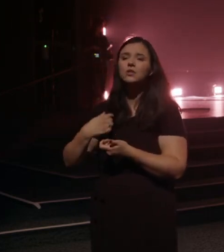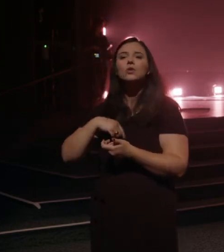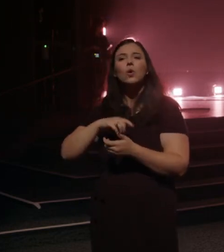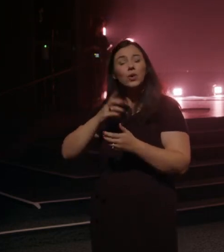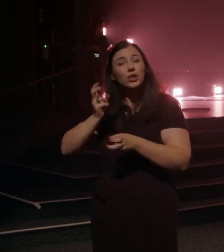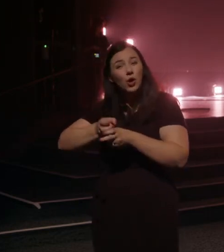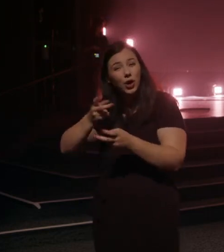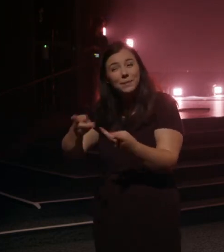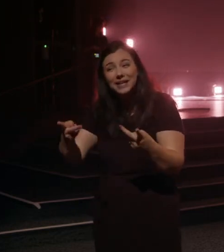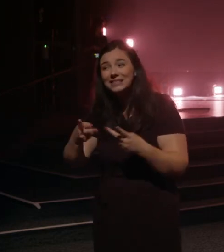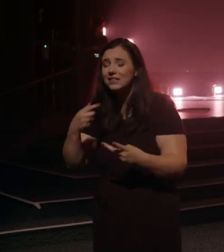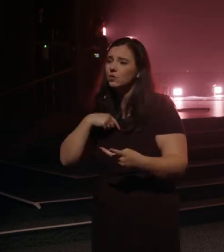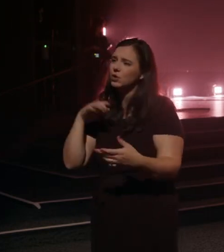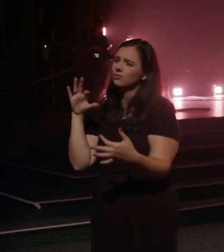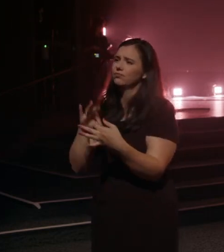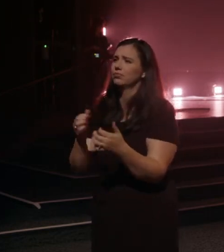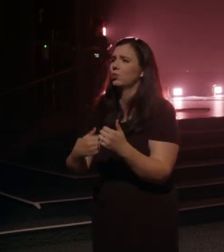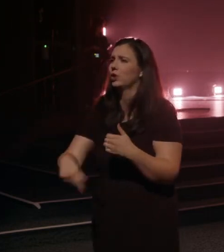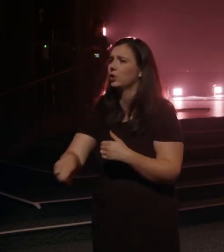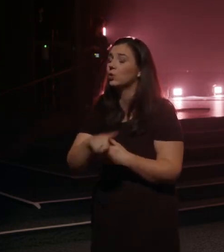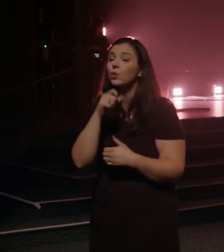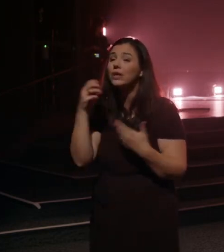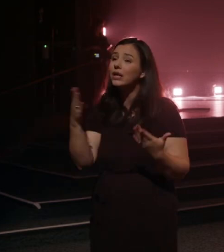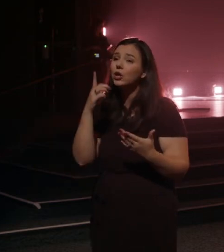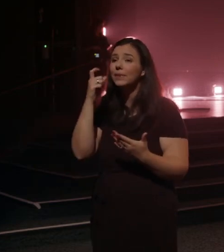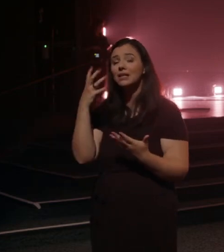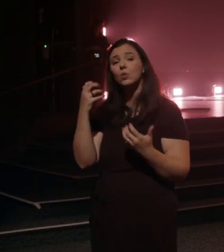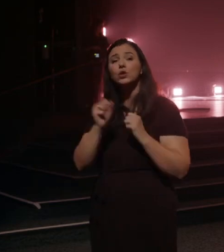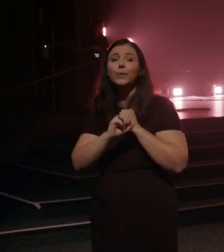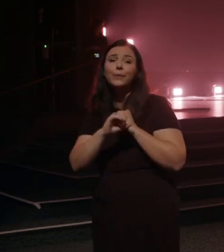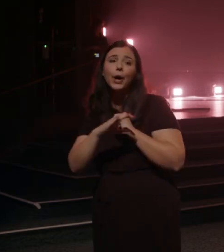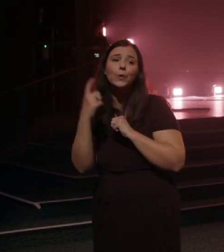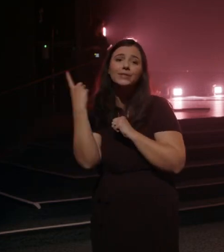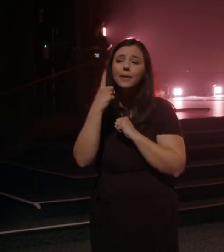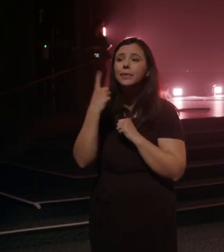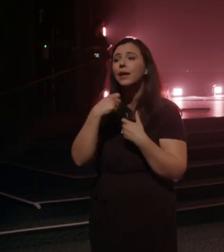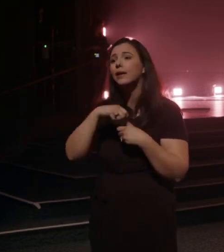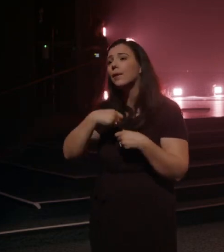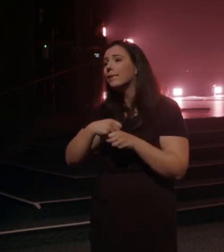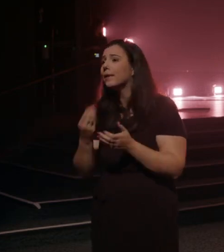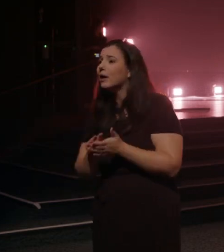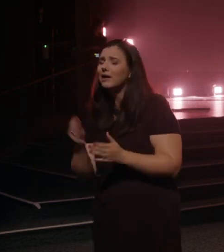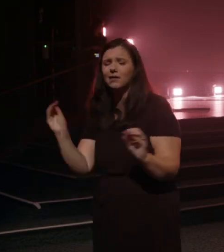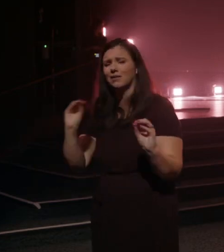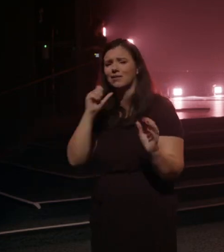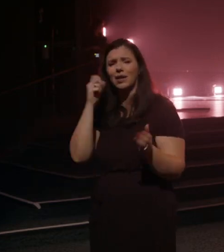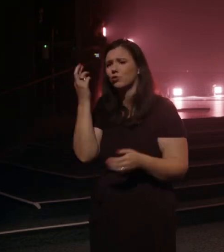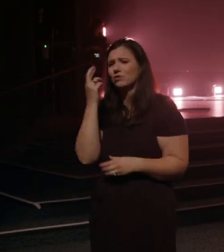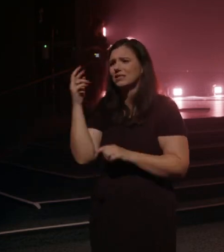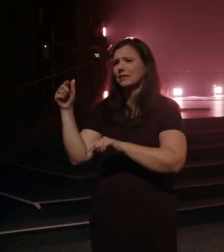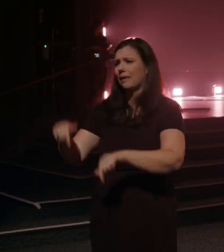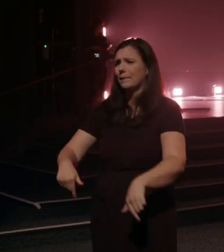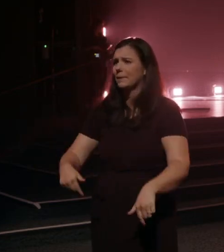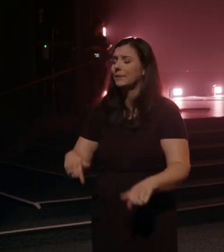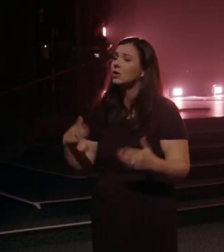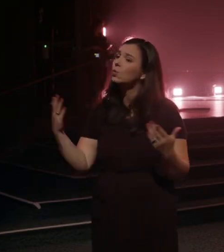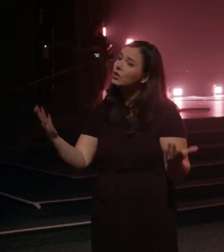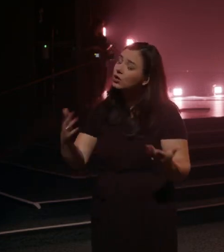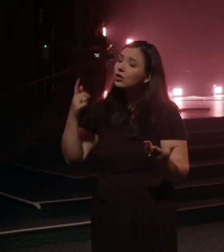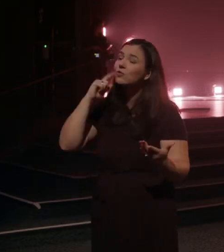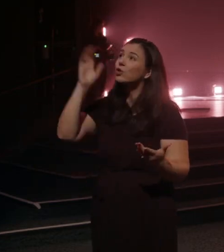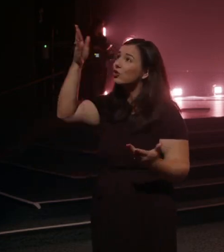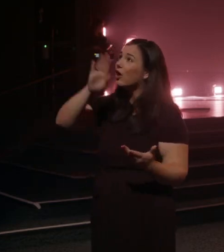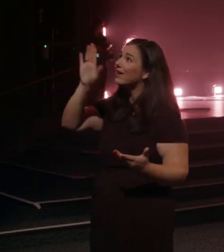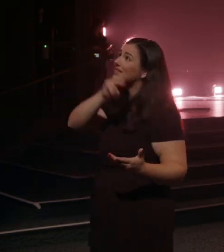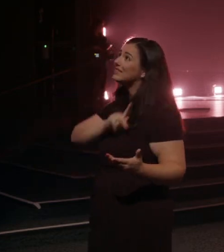hard places. We're not here just because we want to promote something or to make another dollar. That's not it. We're here to shift the kingdom